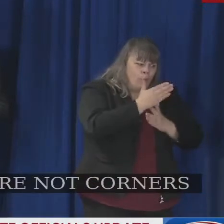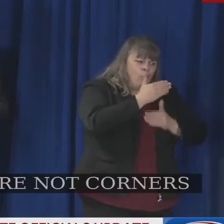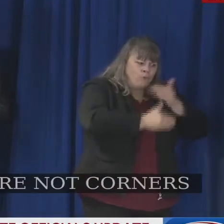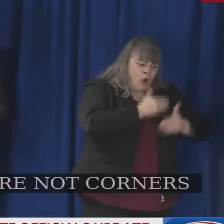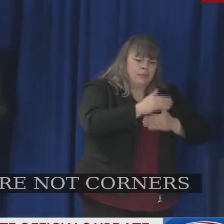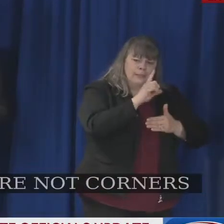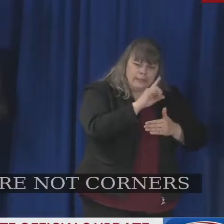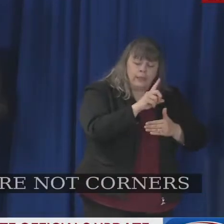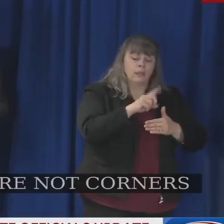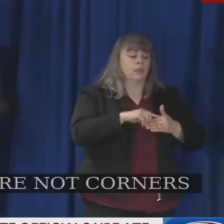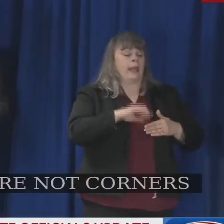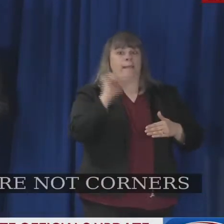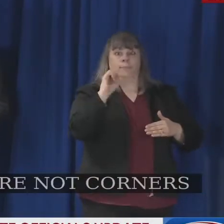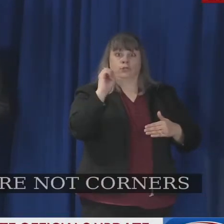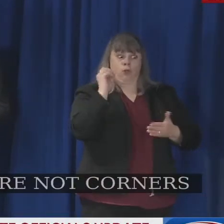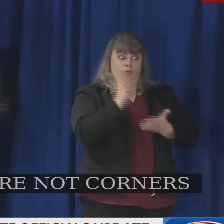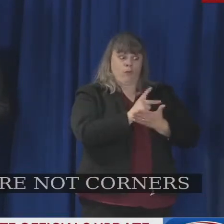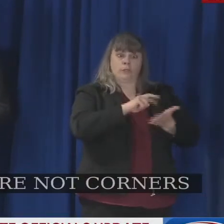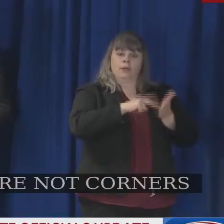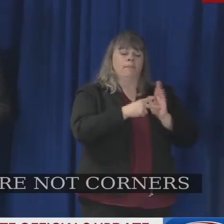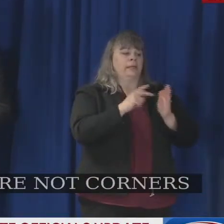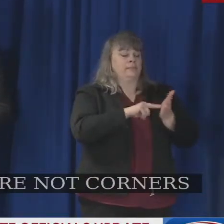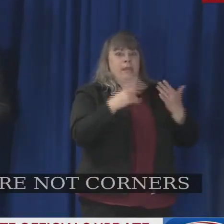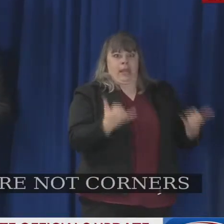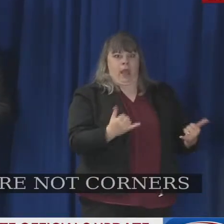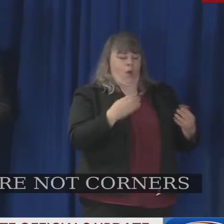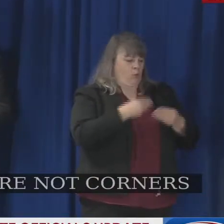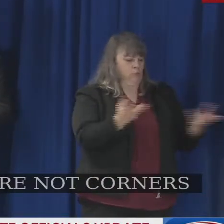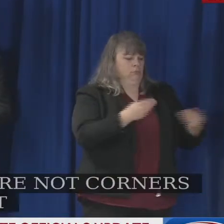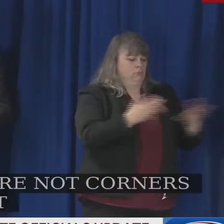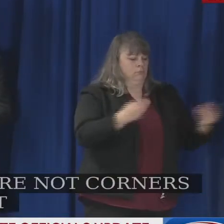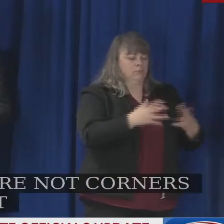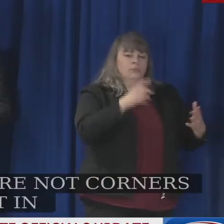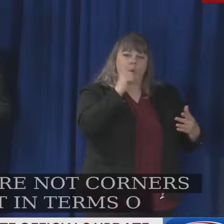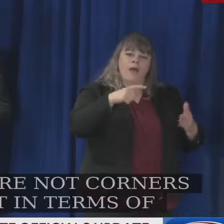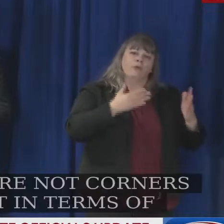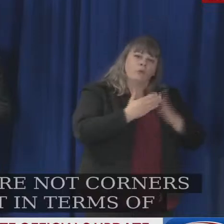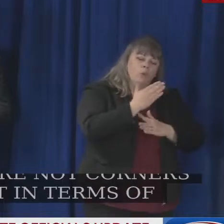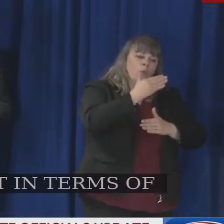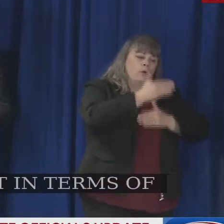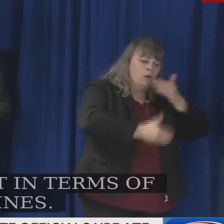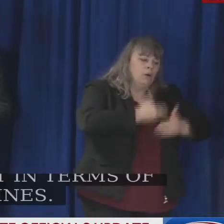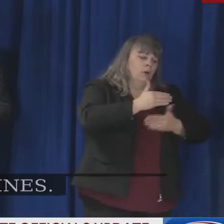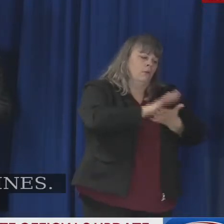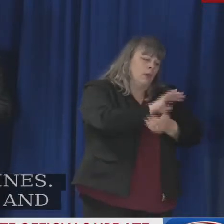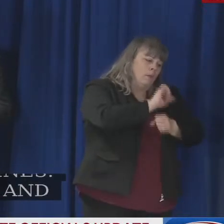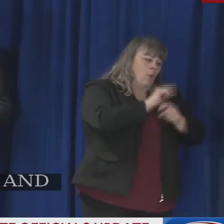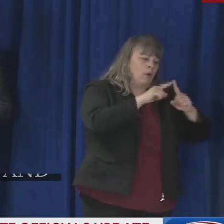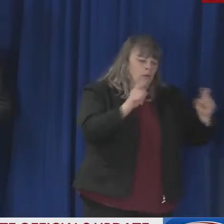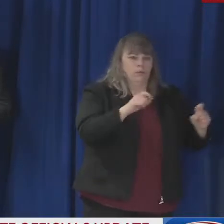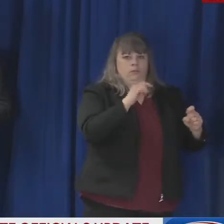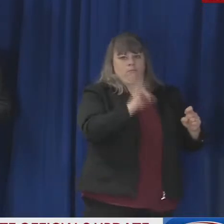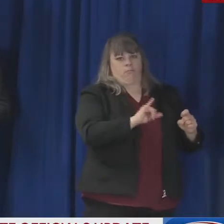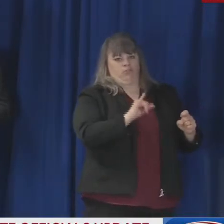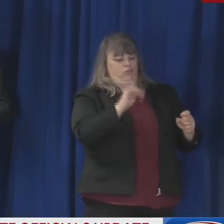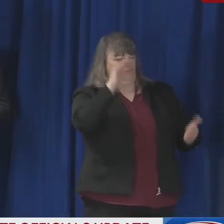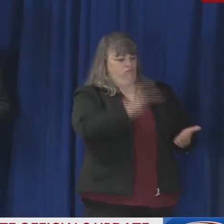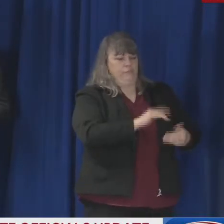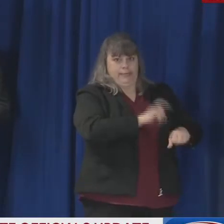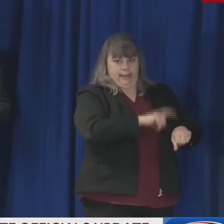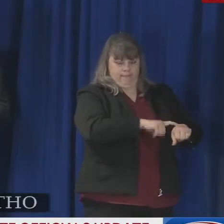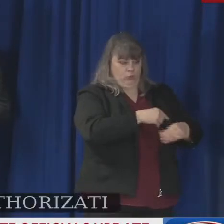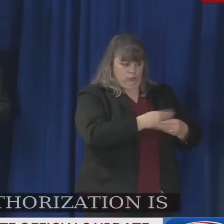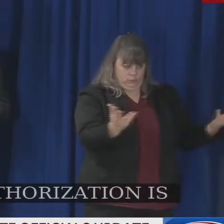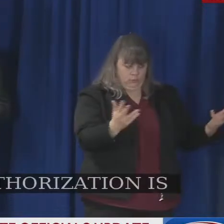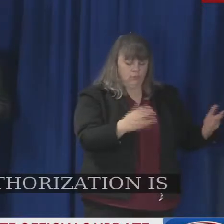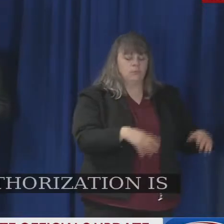use authorization is simply a way to get the vaccines out more quickly and to cut red tape, so to speak. So the pharmaceutical companies are